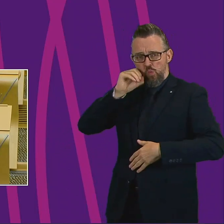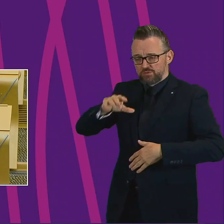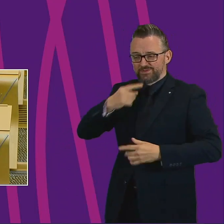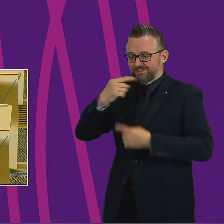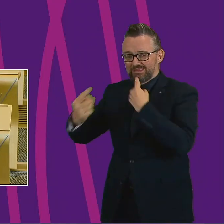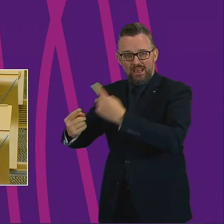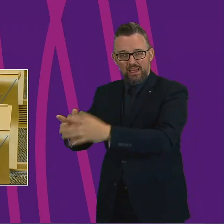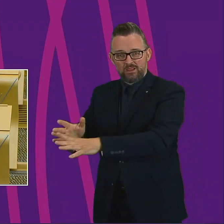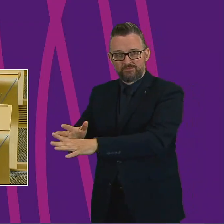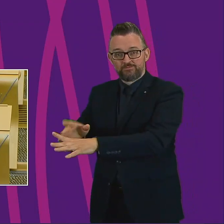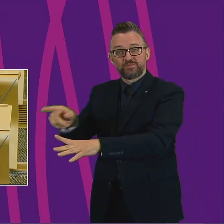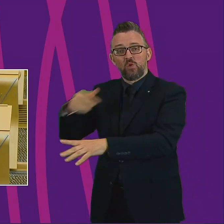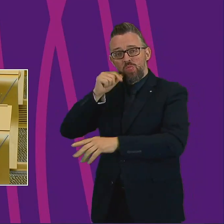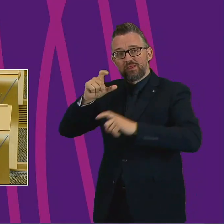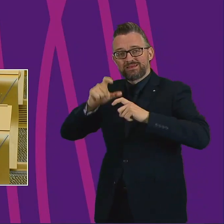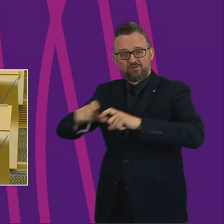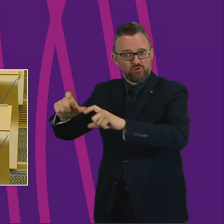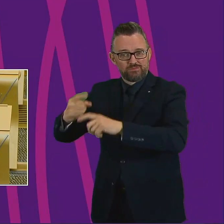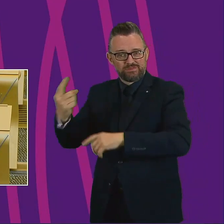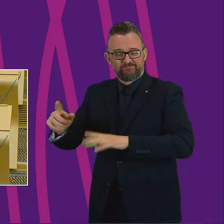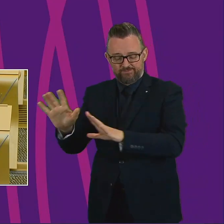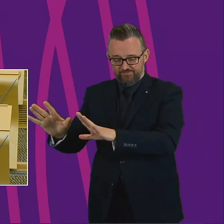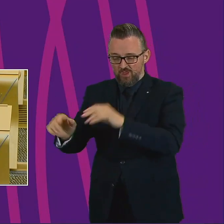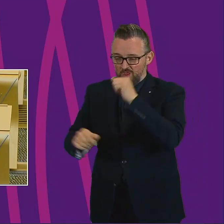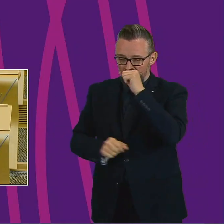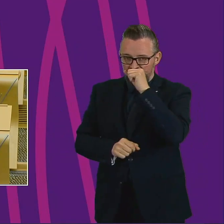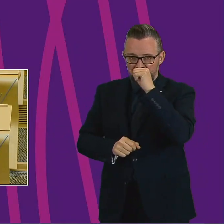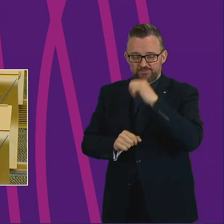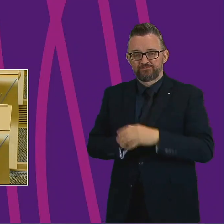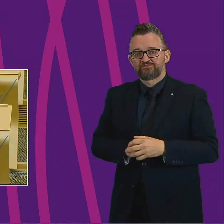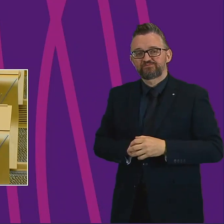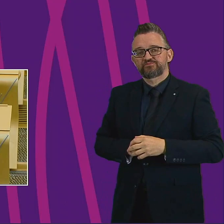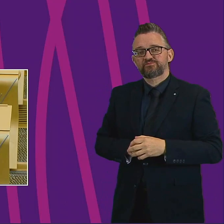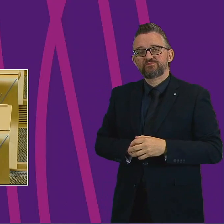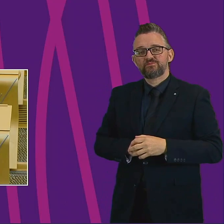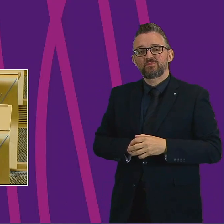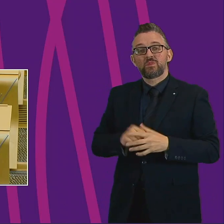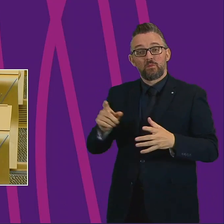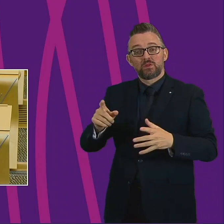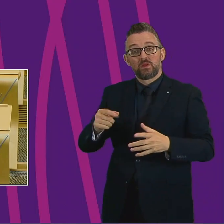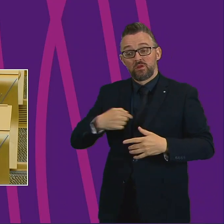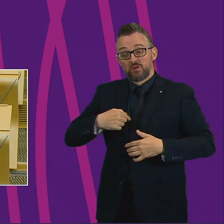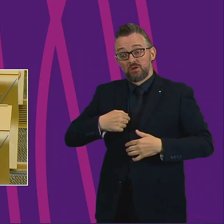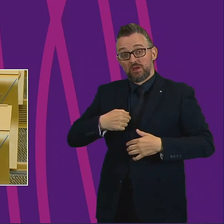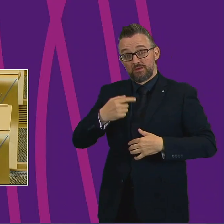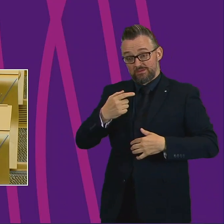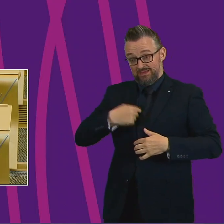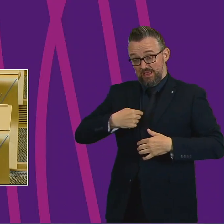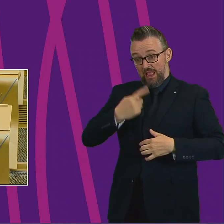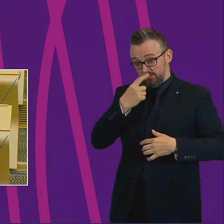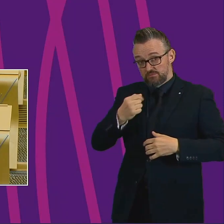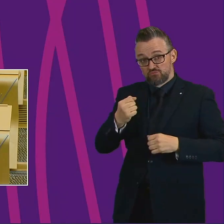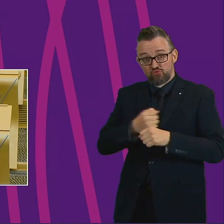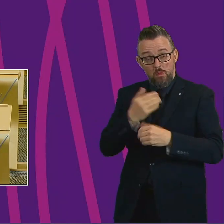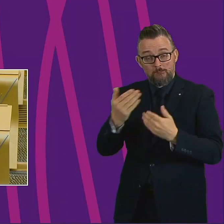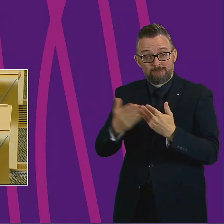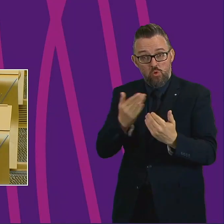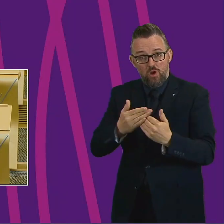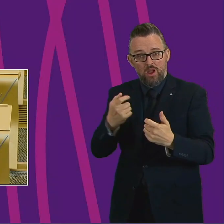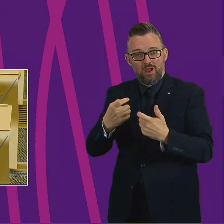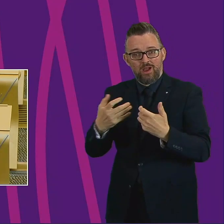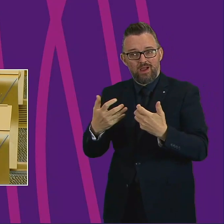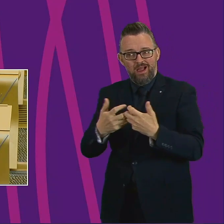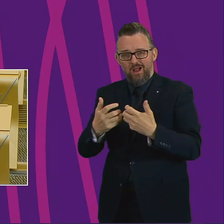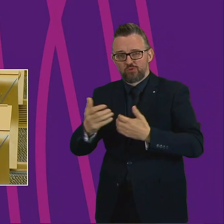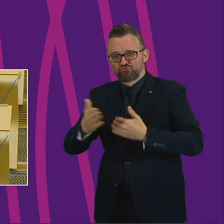he will get on and do that. In terms of whether or not there is more that we can do in order to address